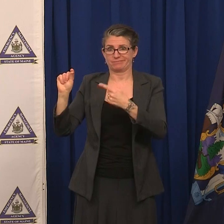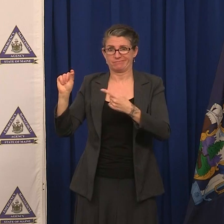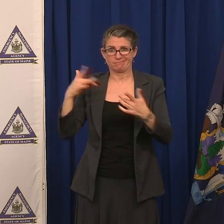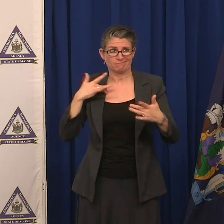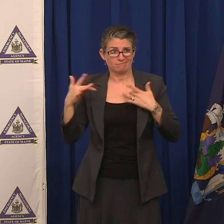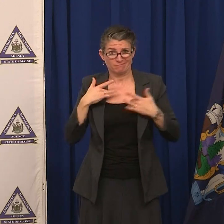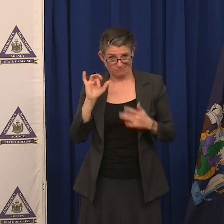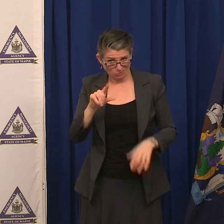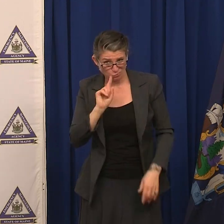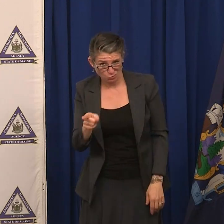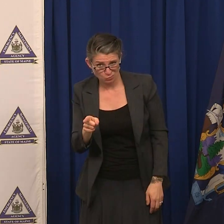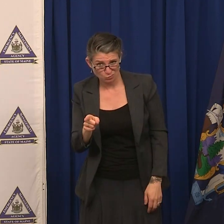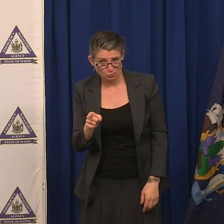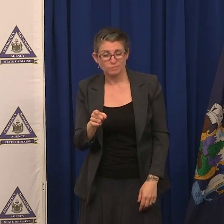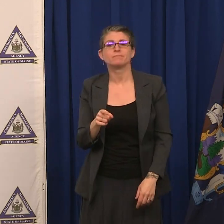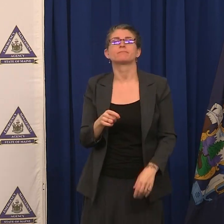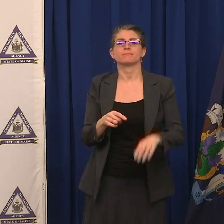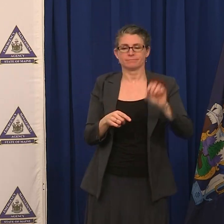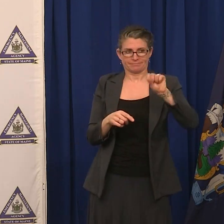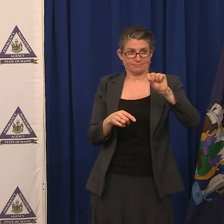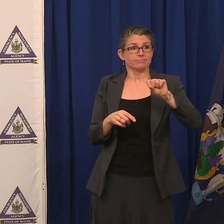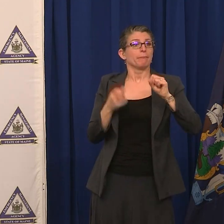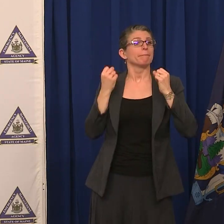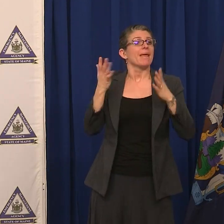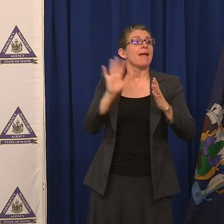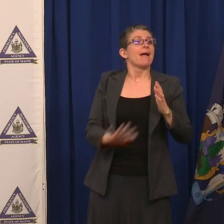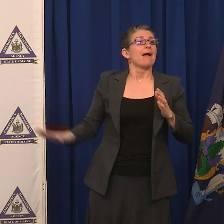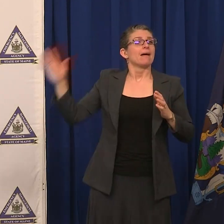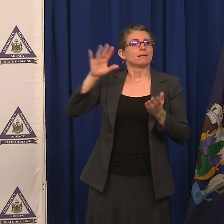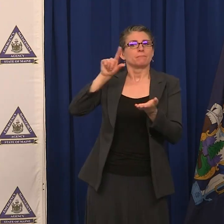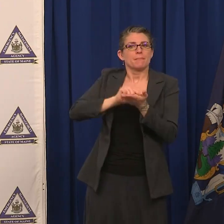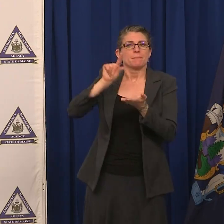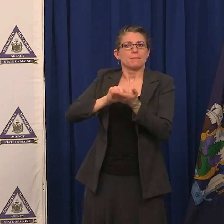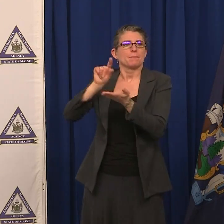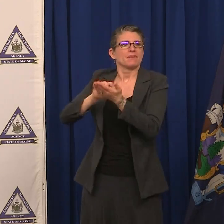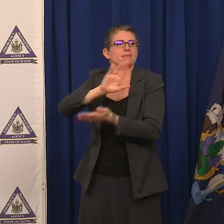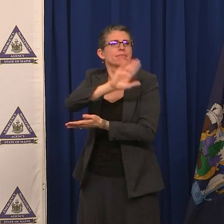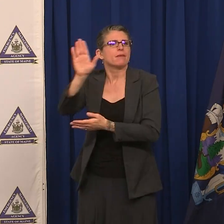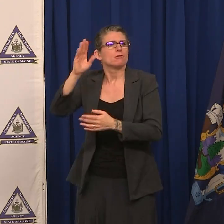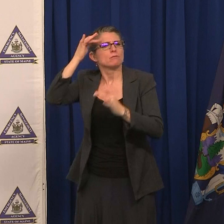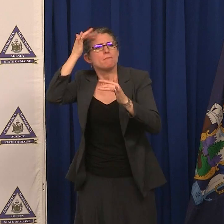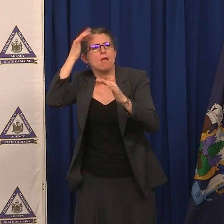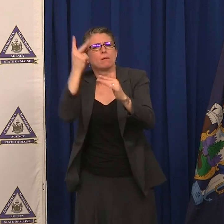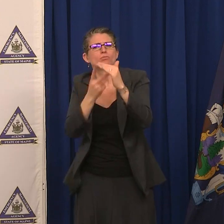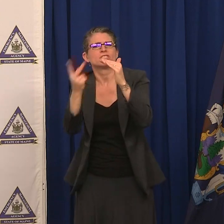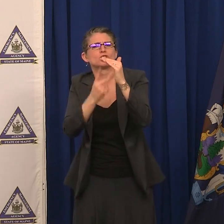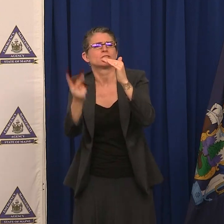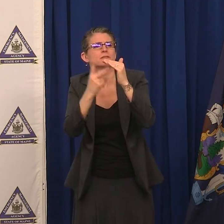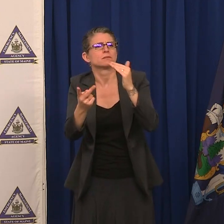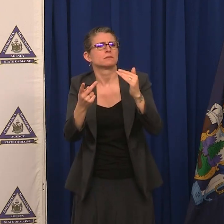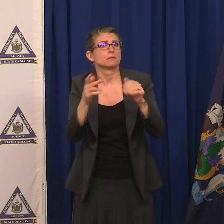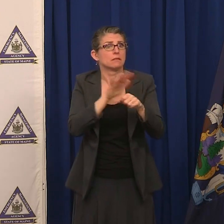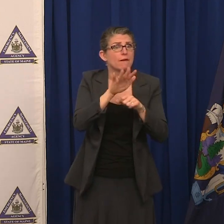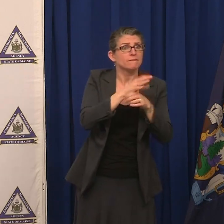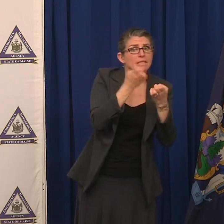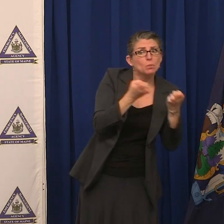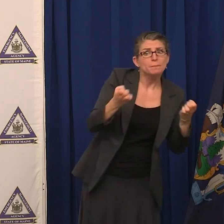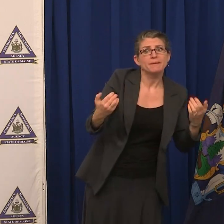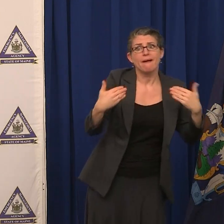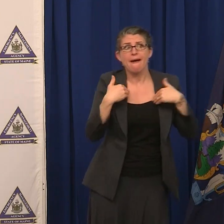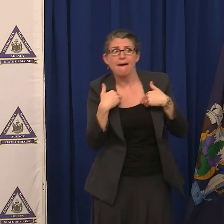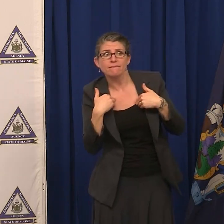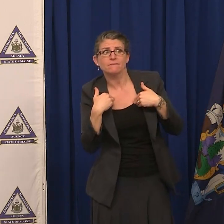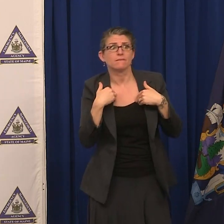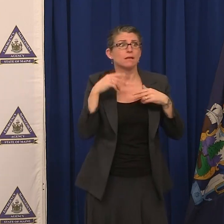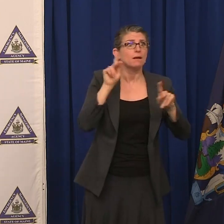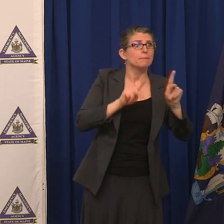publicly out there that I encourage folks to go check out, to get a handle on how this stuff works and get some familiarity